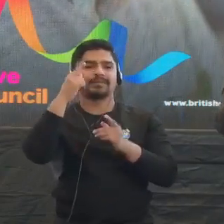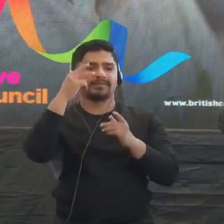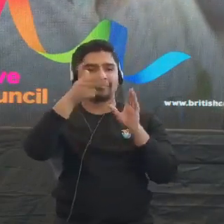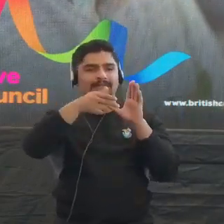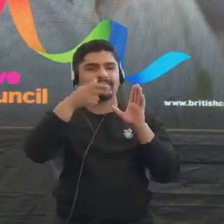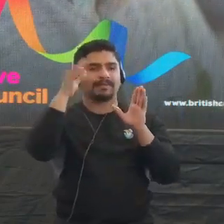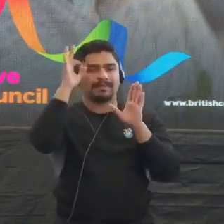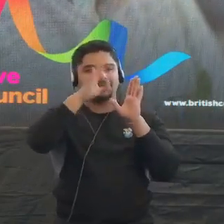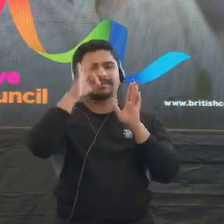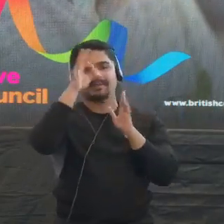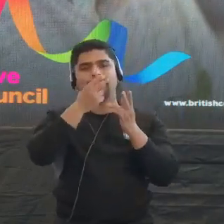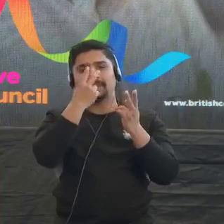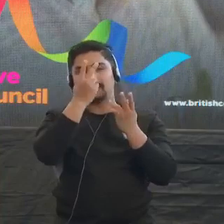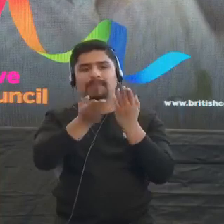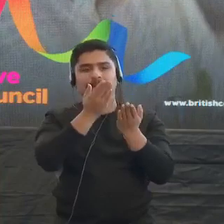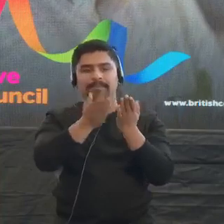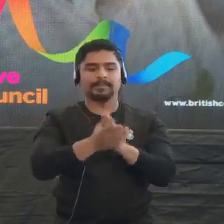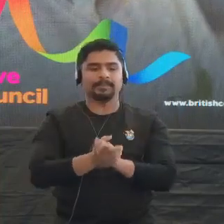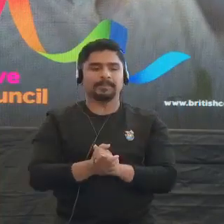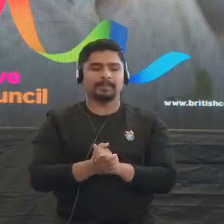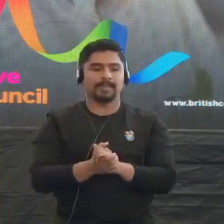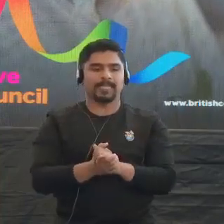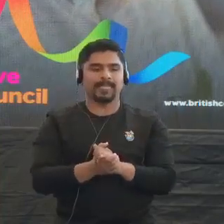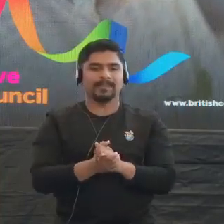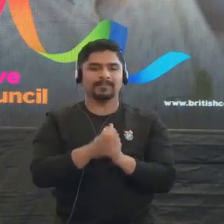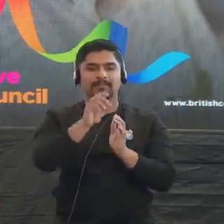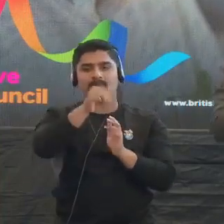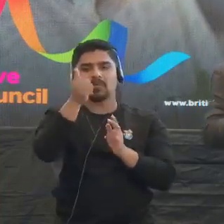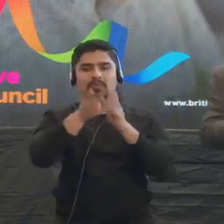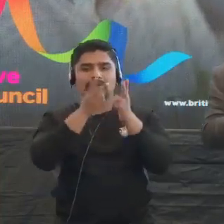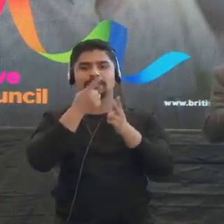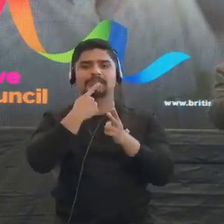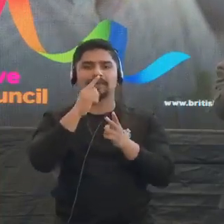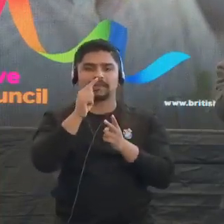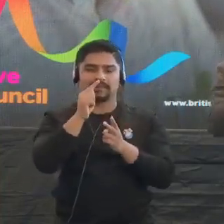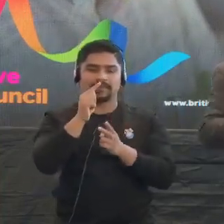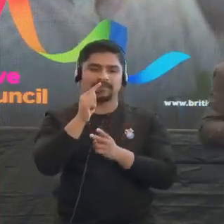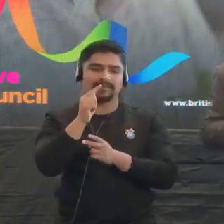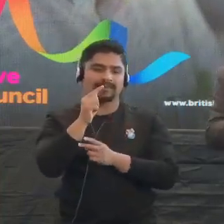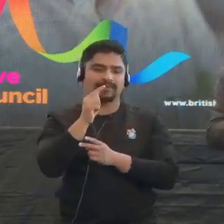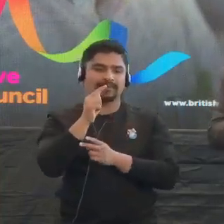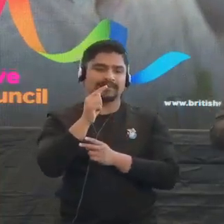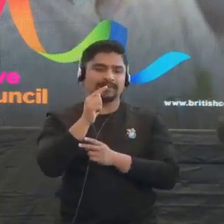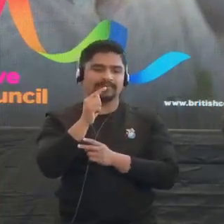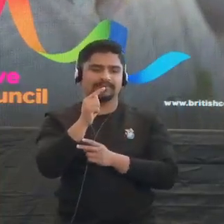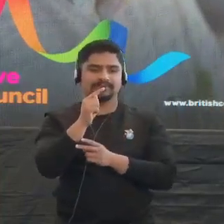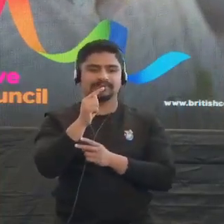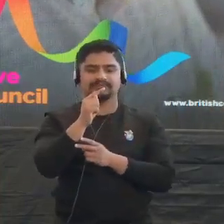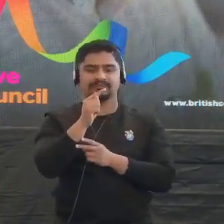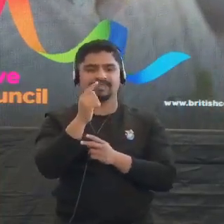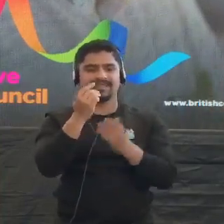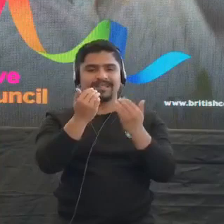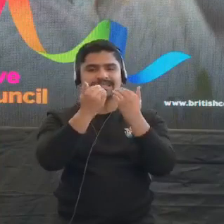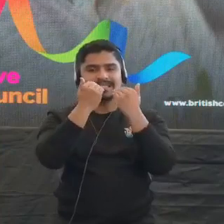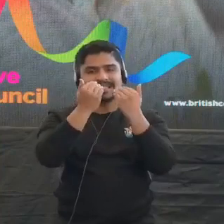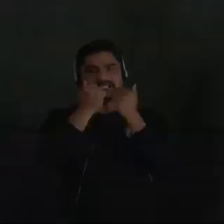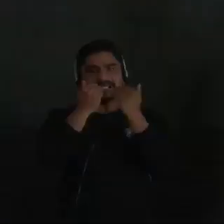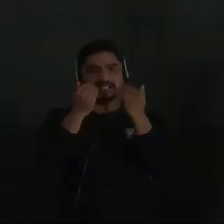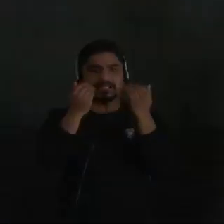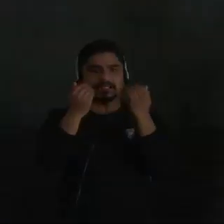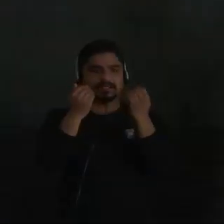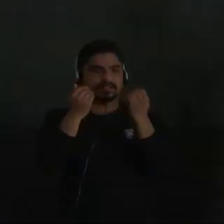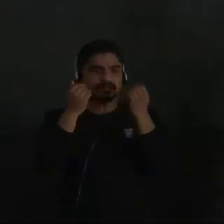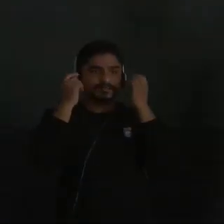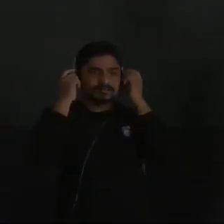There is not mentioned in learning disability like dyslexia, as our program head has said. Dyslexia describes